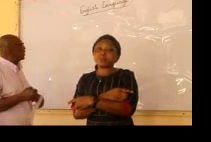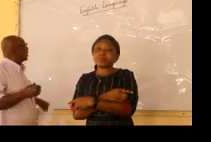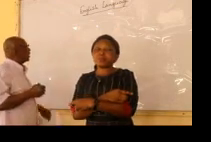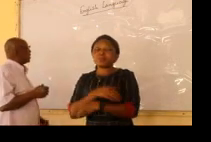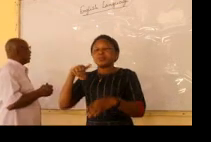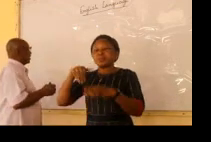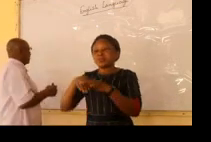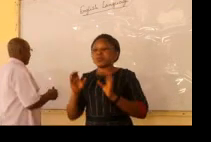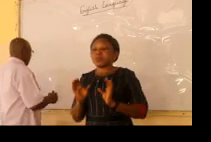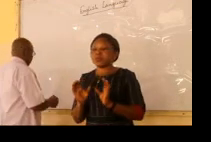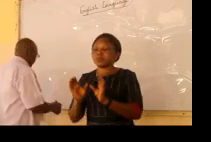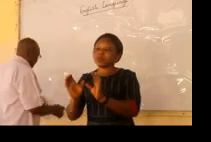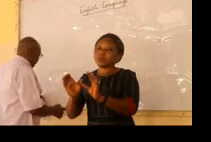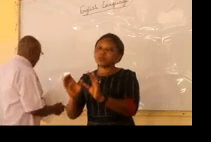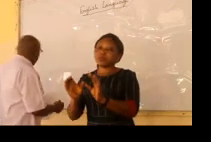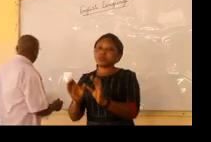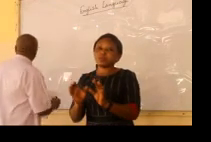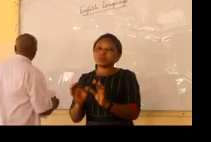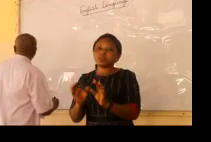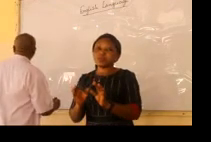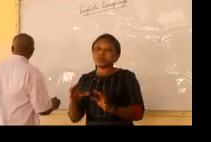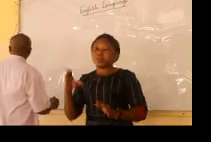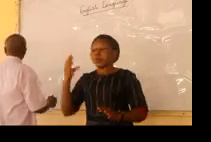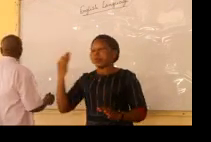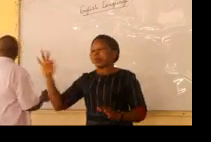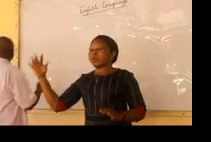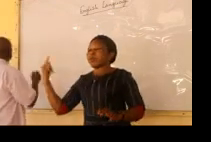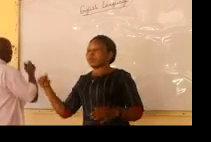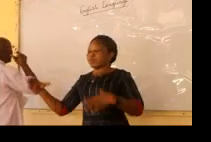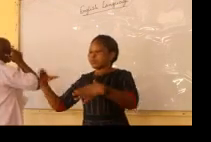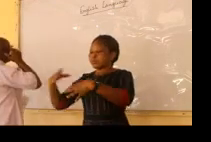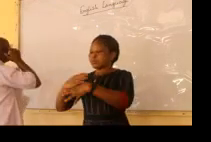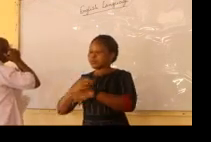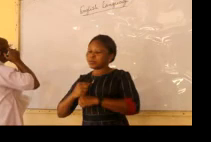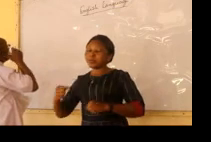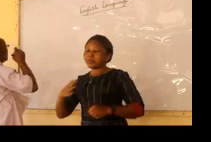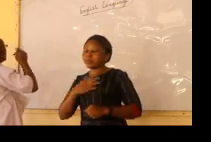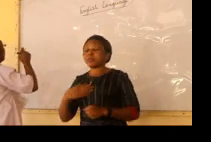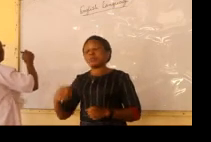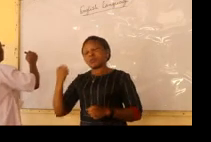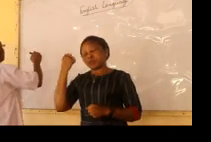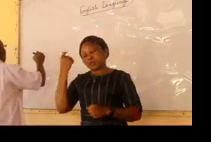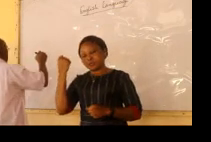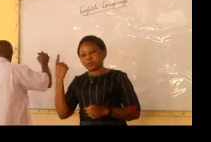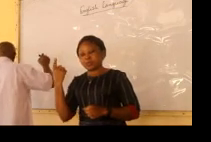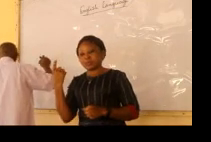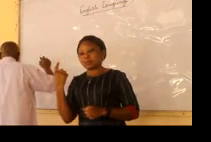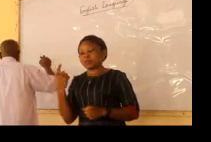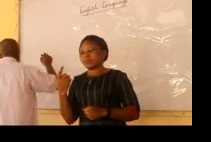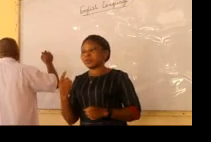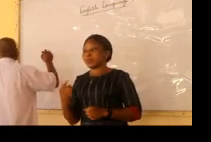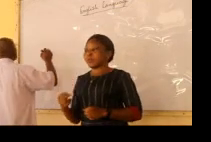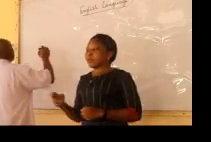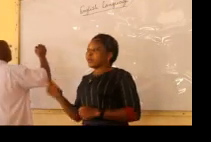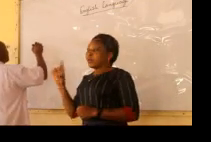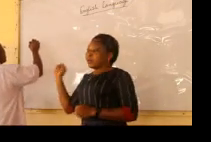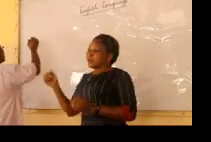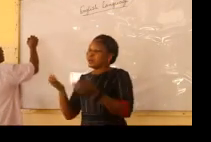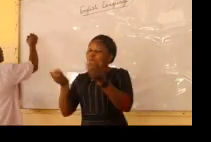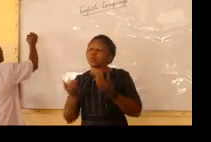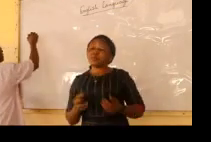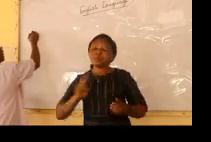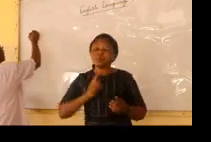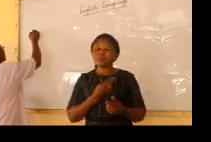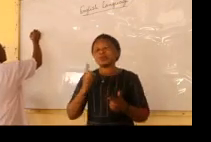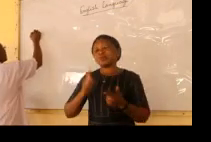in continuation of the summary and comprehension, I want us to